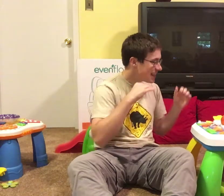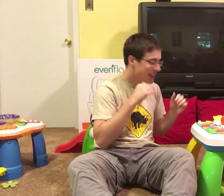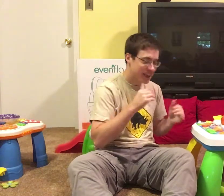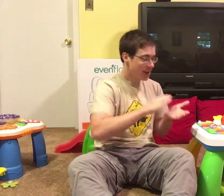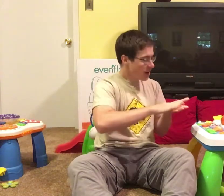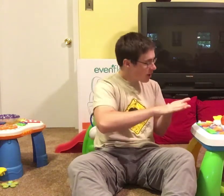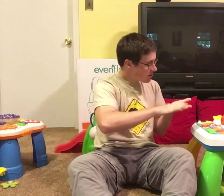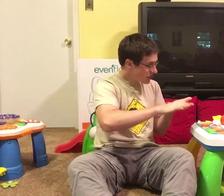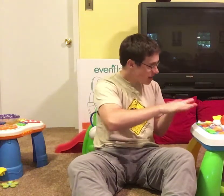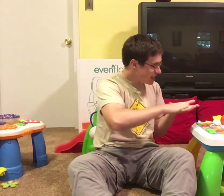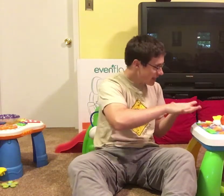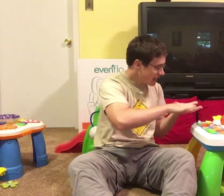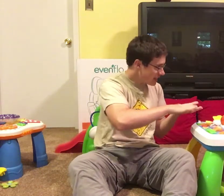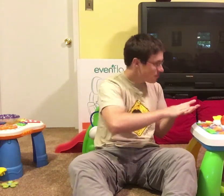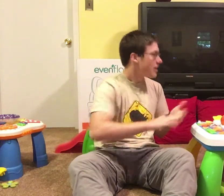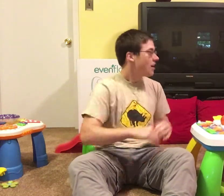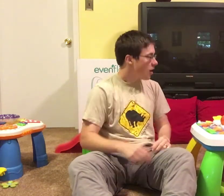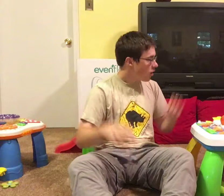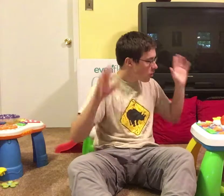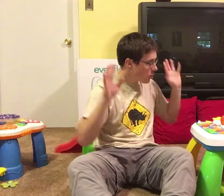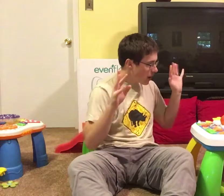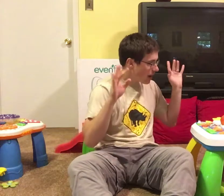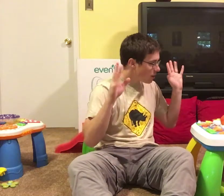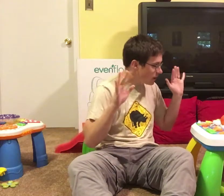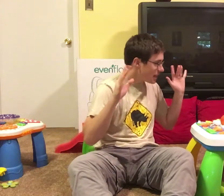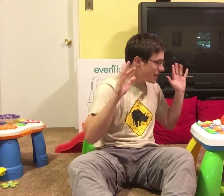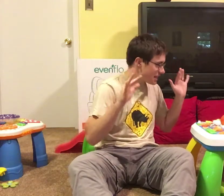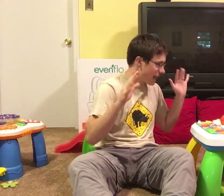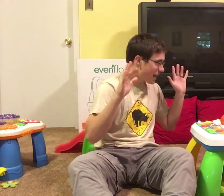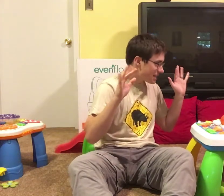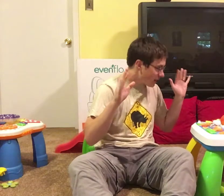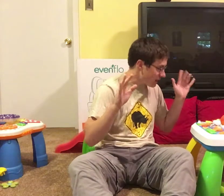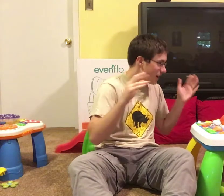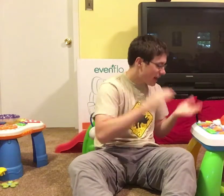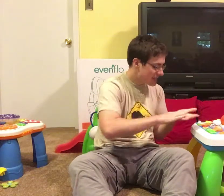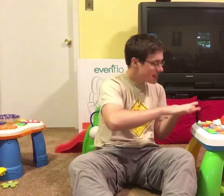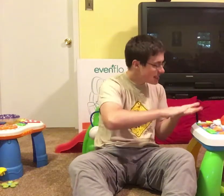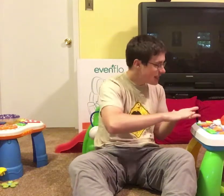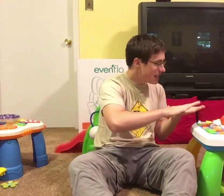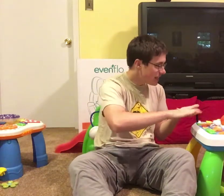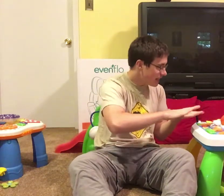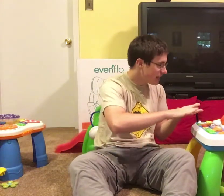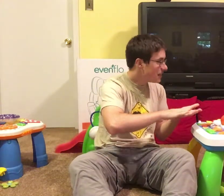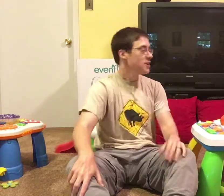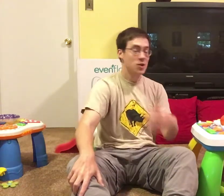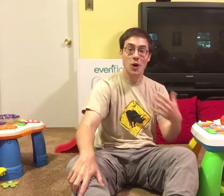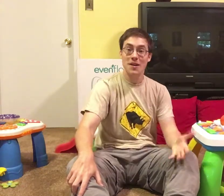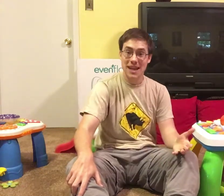clean. There's clean. Oh wow, look at these hands, look at their hands, these clean. So you go outside to